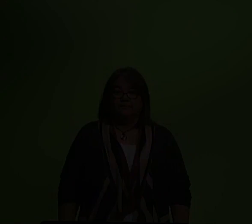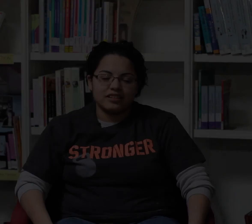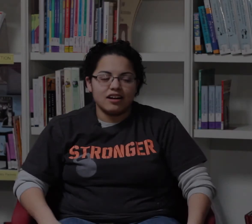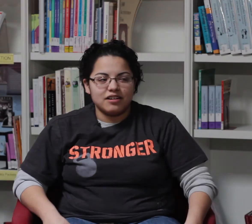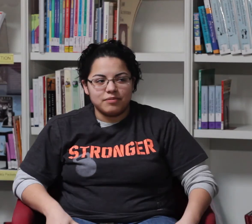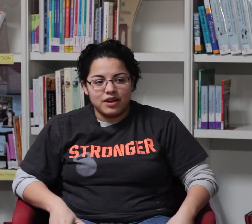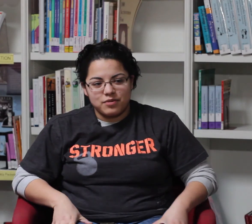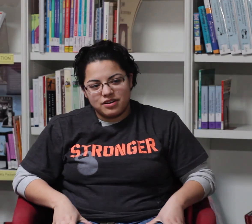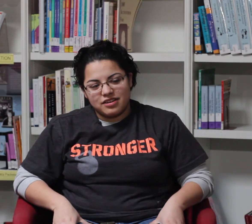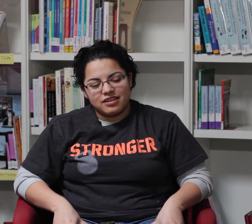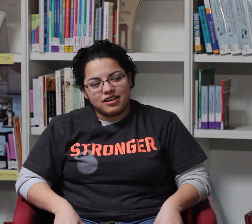loss. At work,